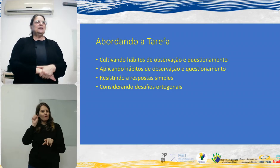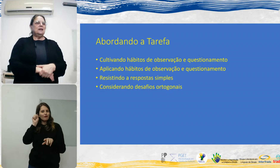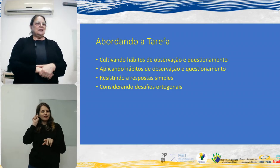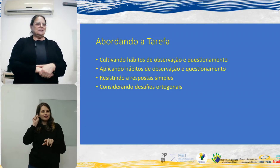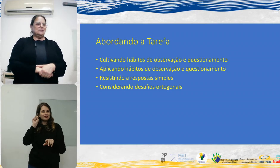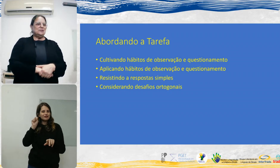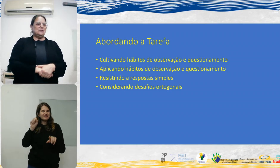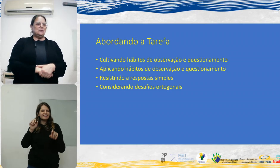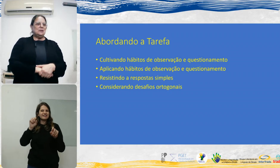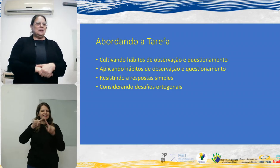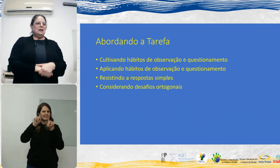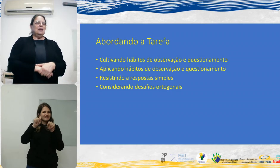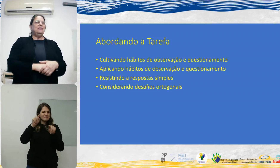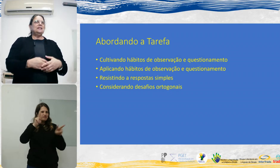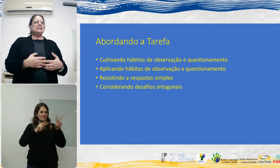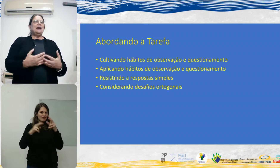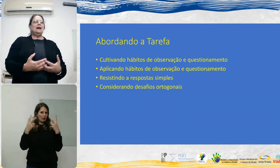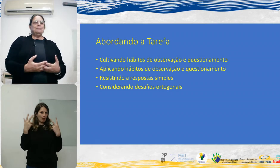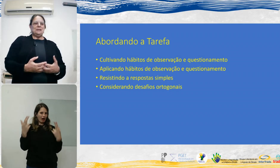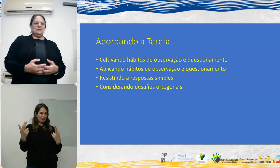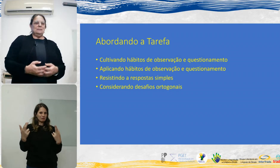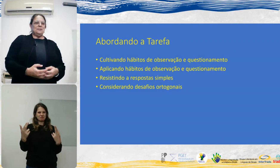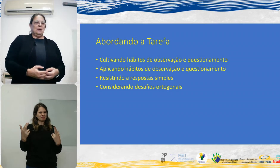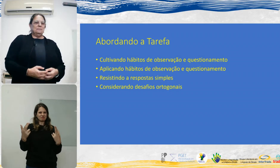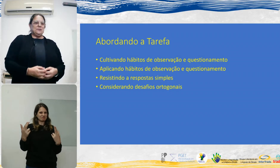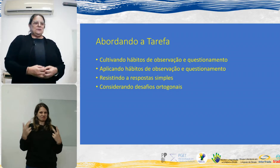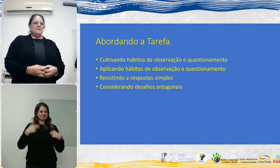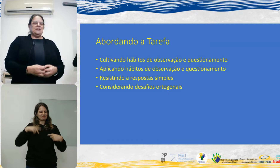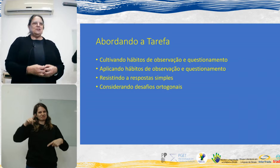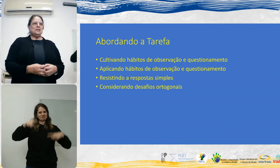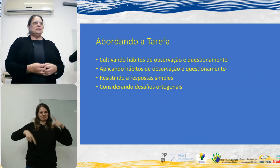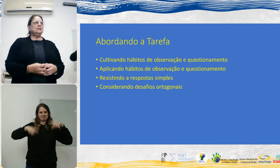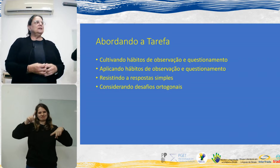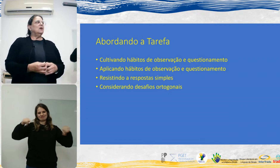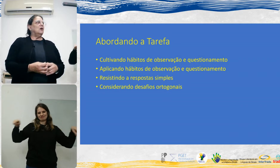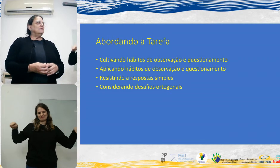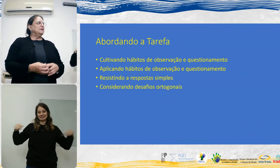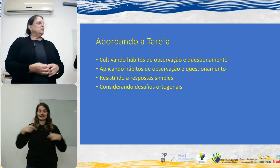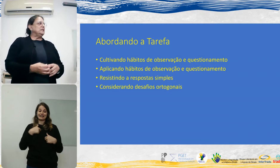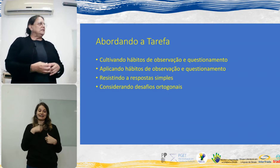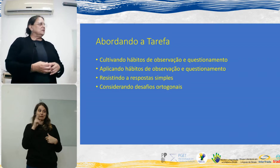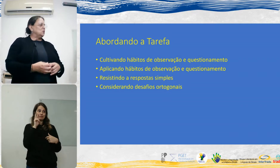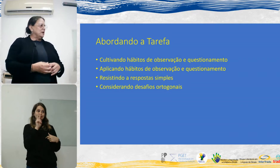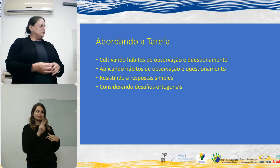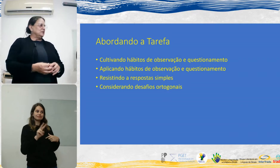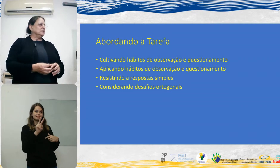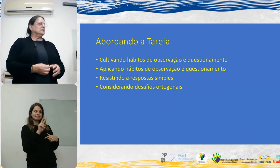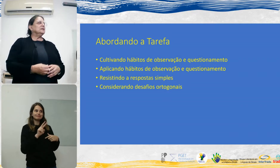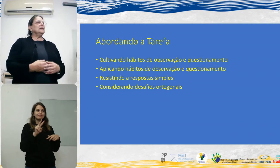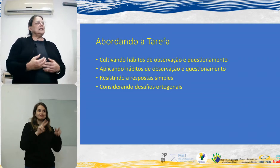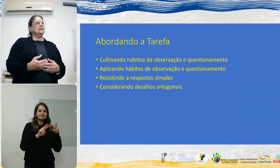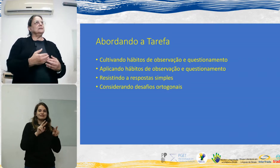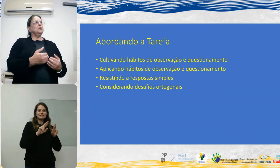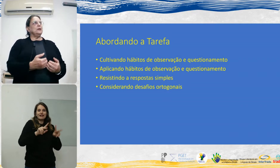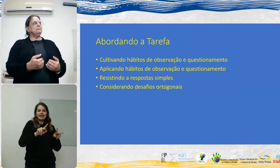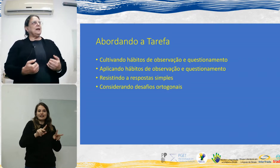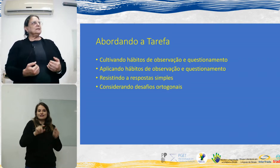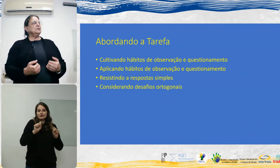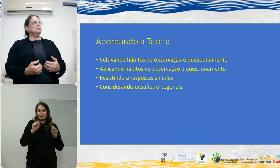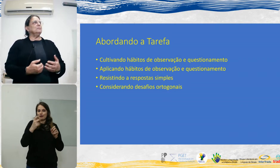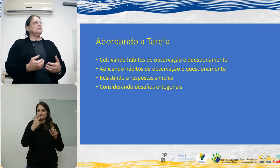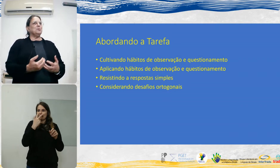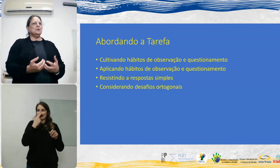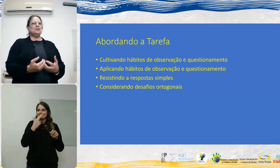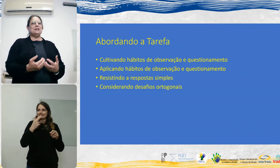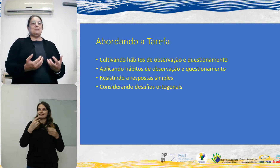observe. And so this habit of observation often will lead to questions. Again, going back